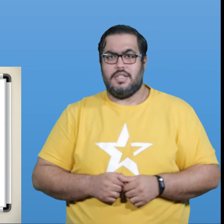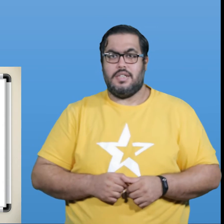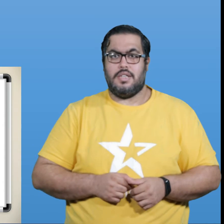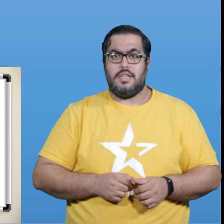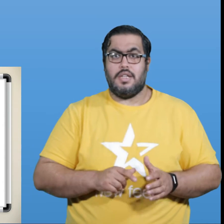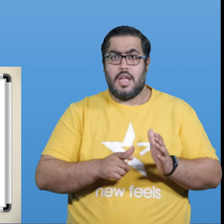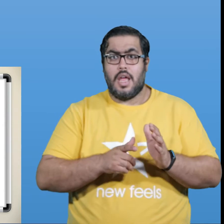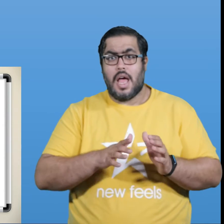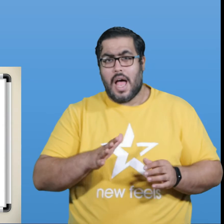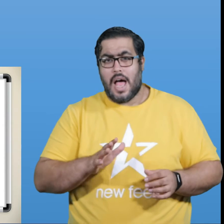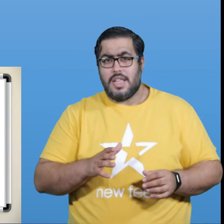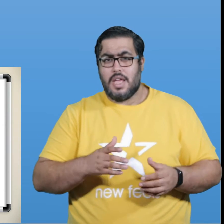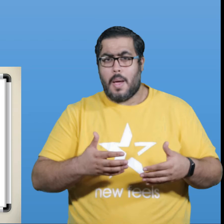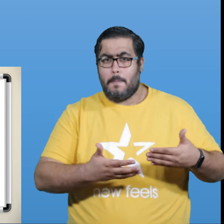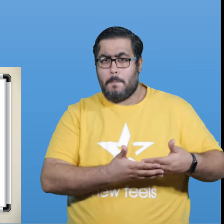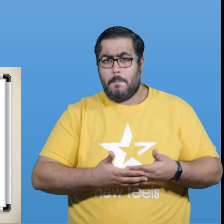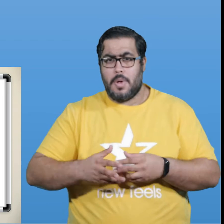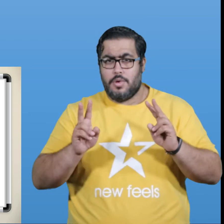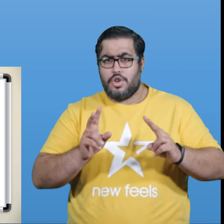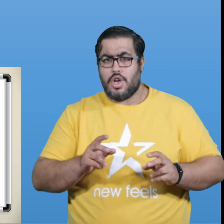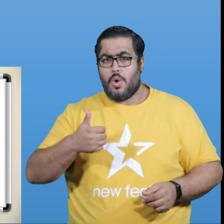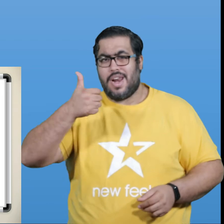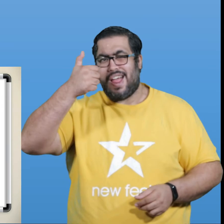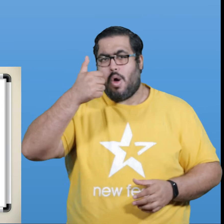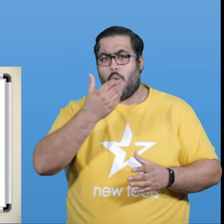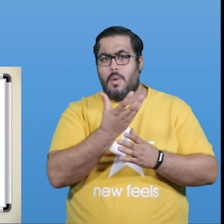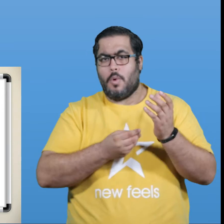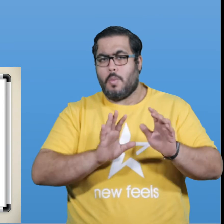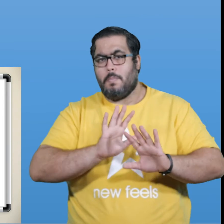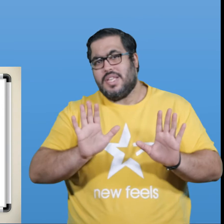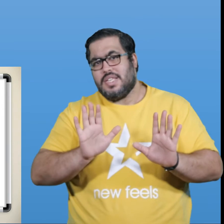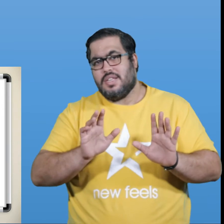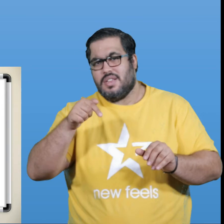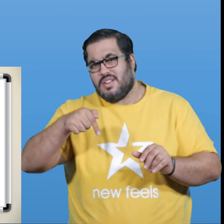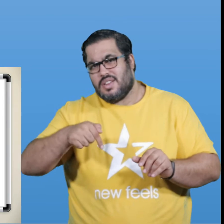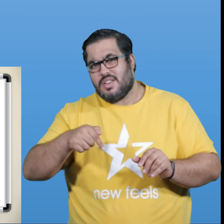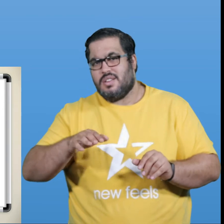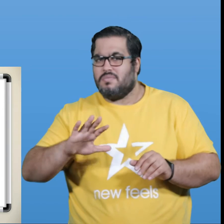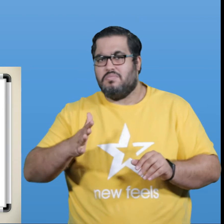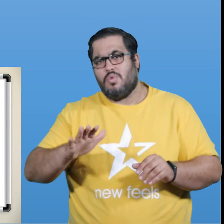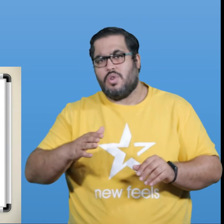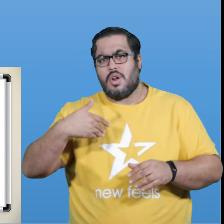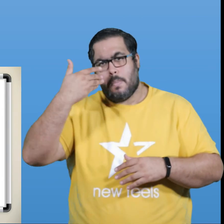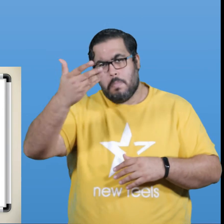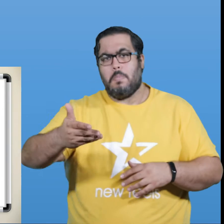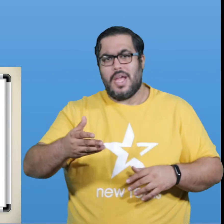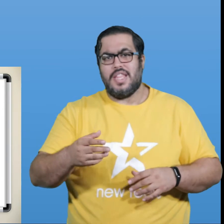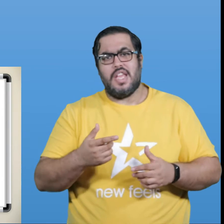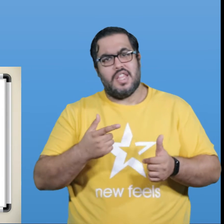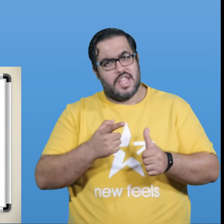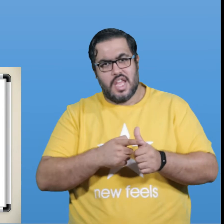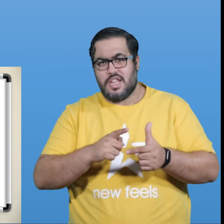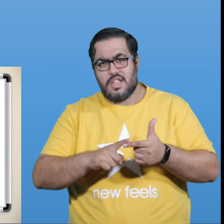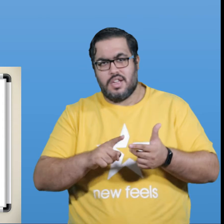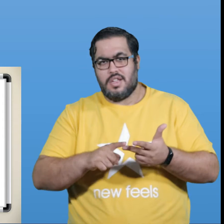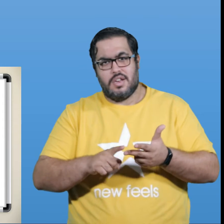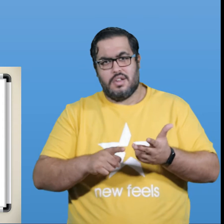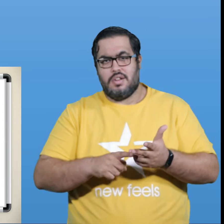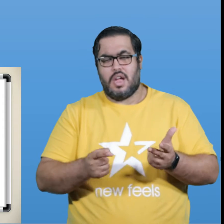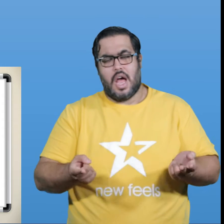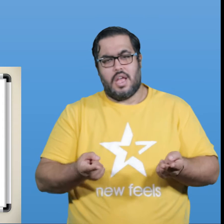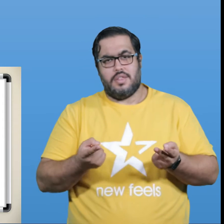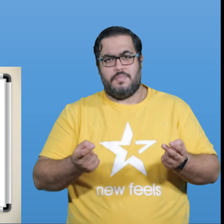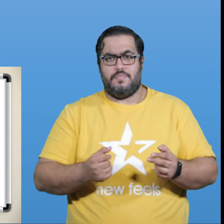given for the first child, although sometimes smaller events with fewer gifts are held for subsequent children.